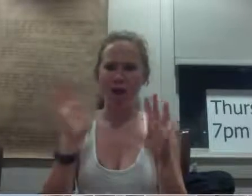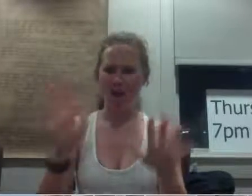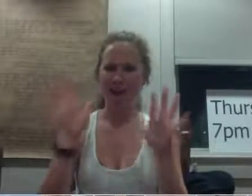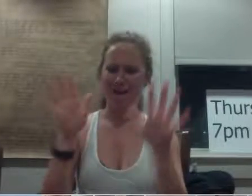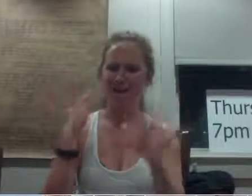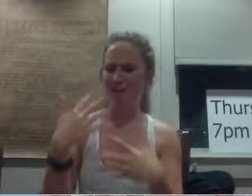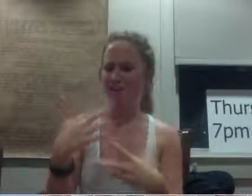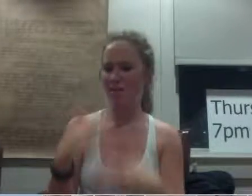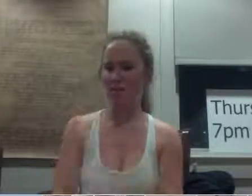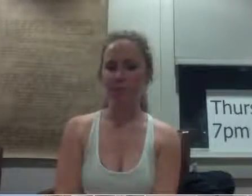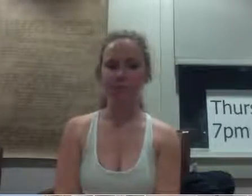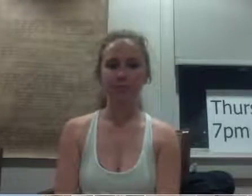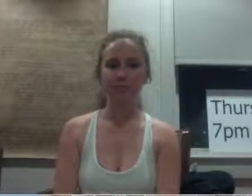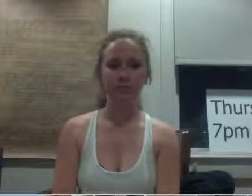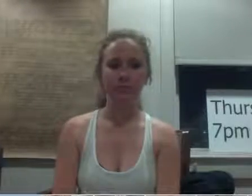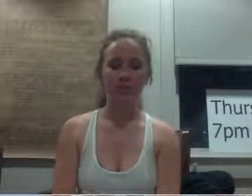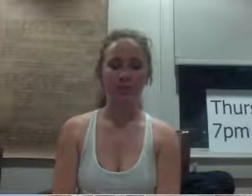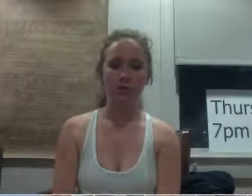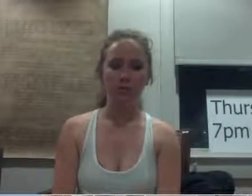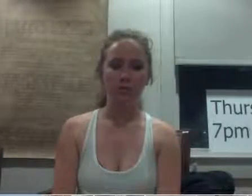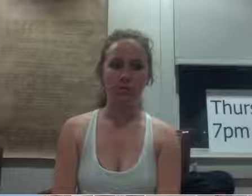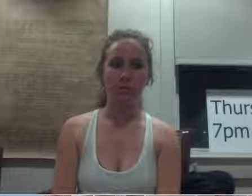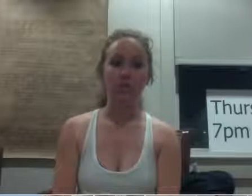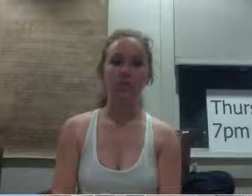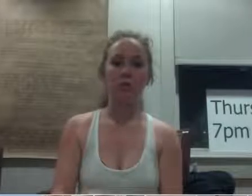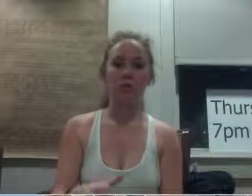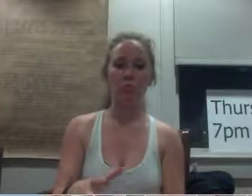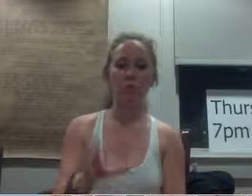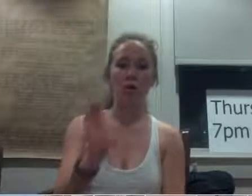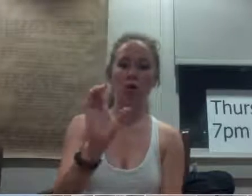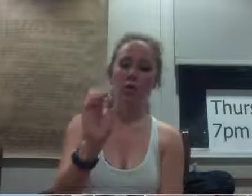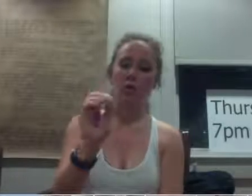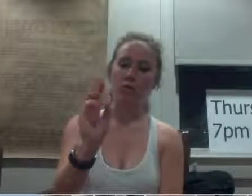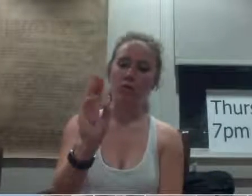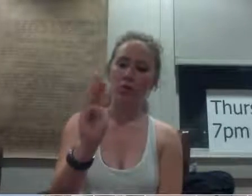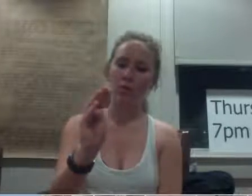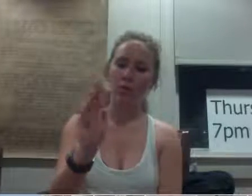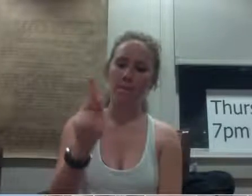So I'd start with 100, and then I'll have $112.